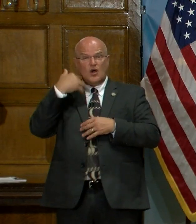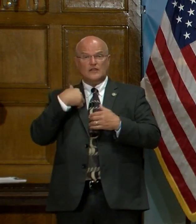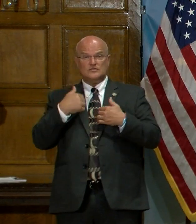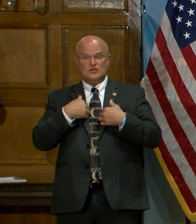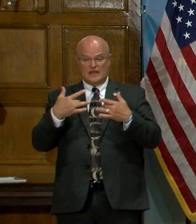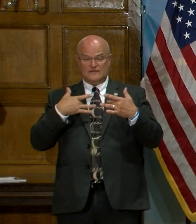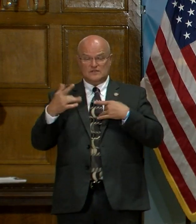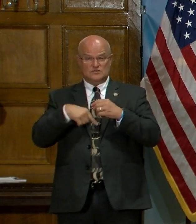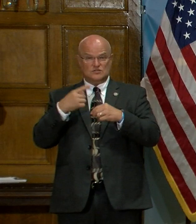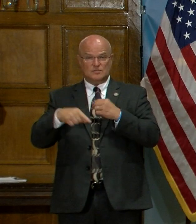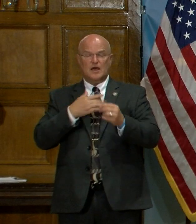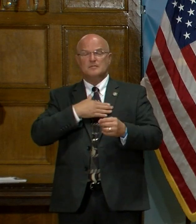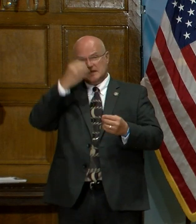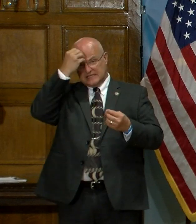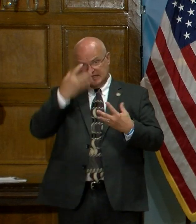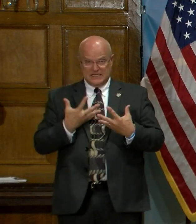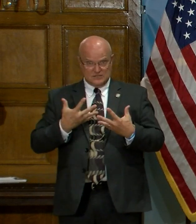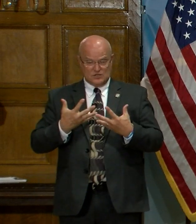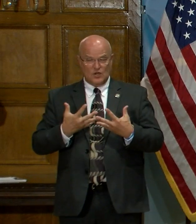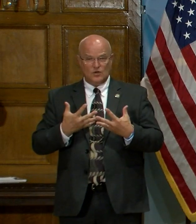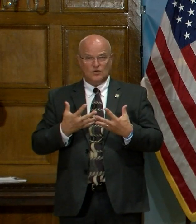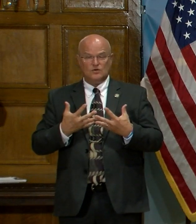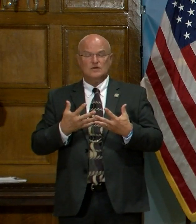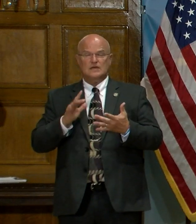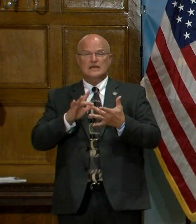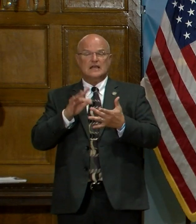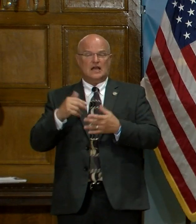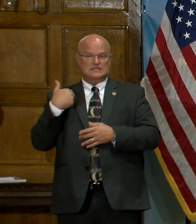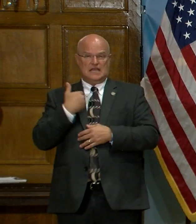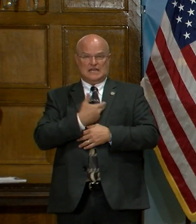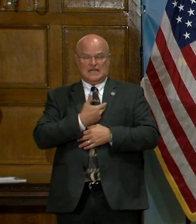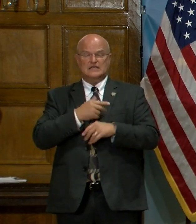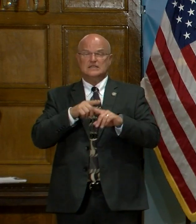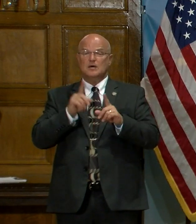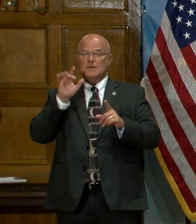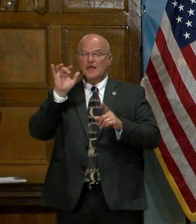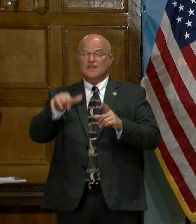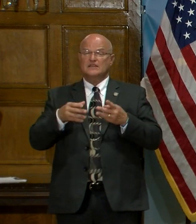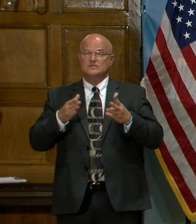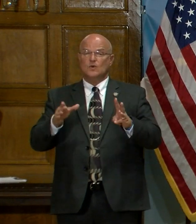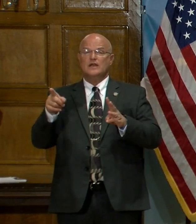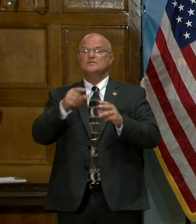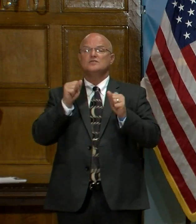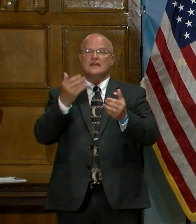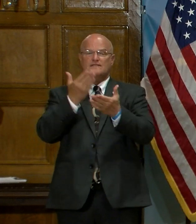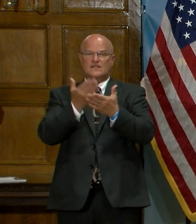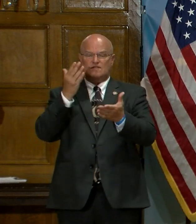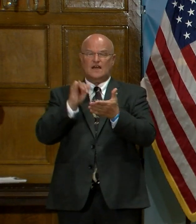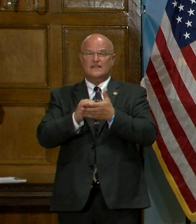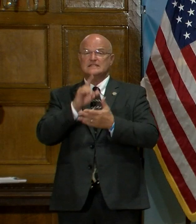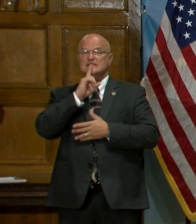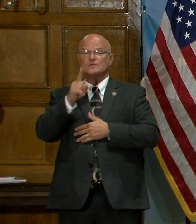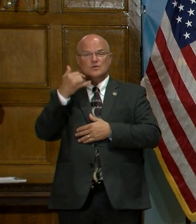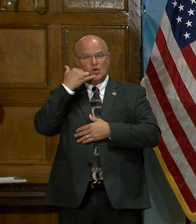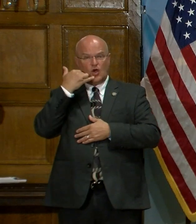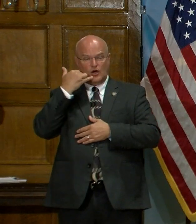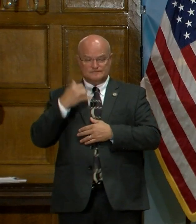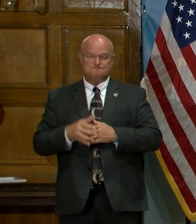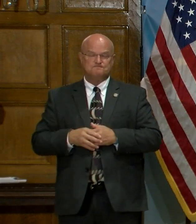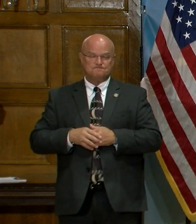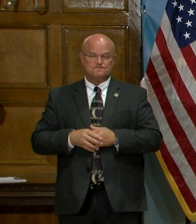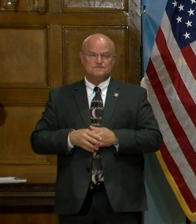that you have concerns about, please feel free to contact us, but those are the ways that you can verify that it's a legitimate